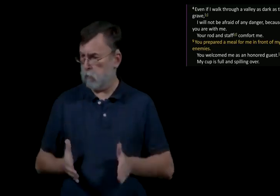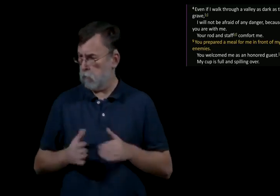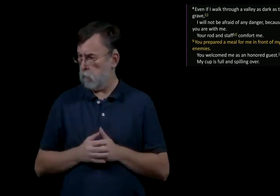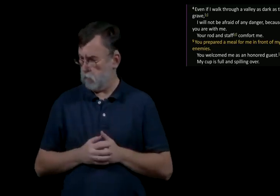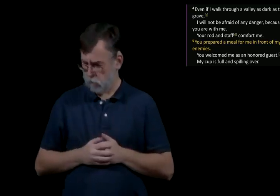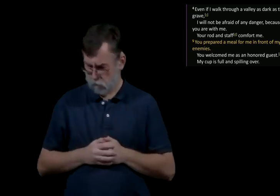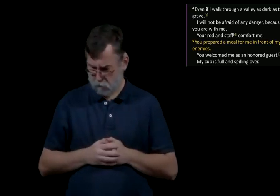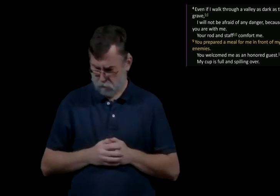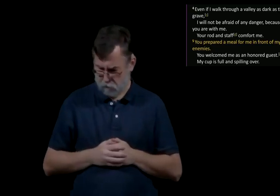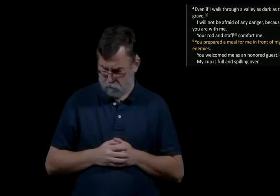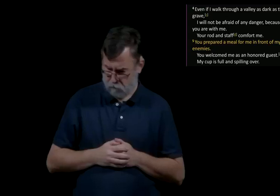my enemies.